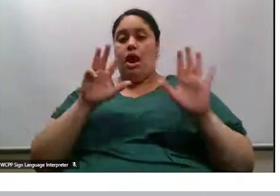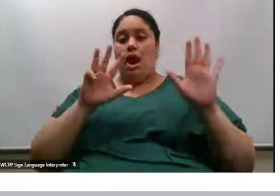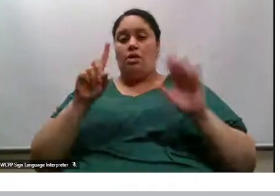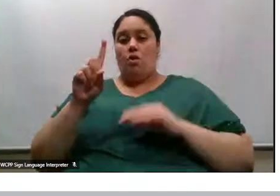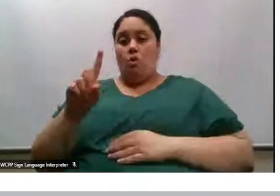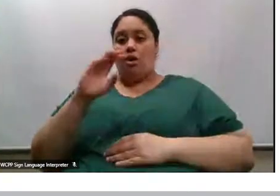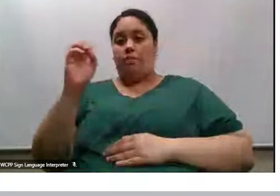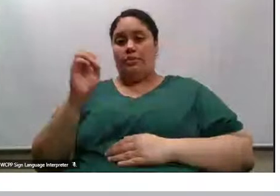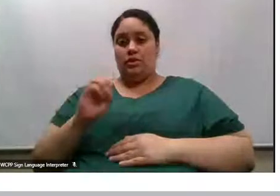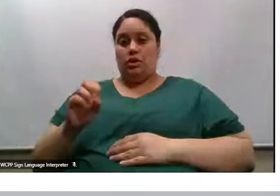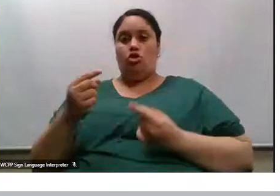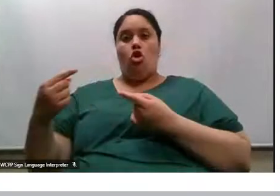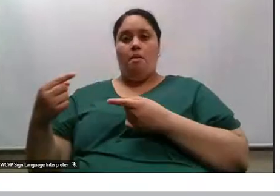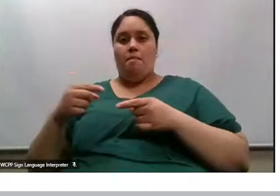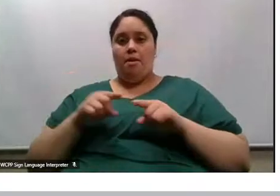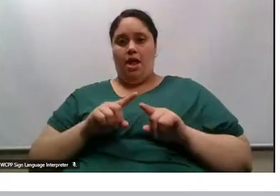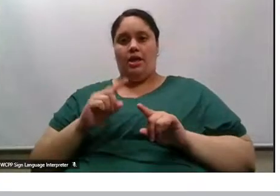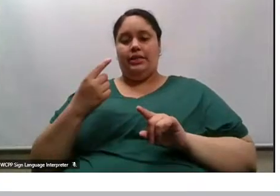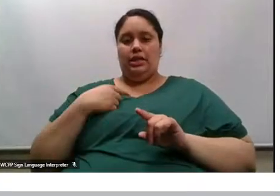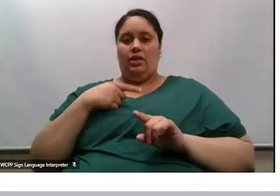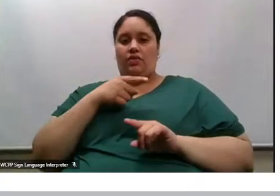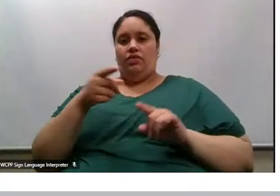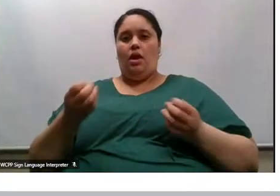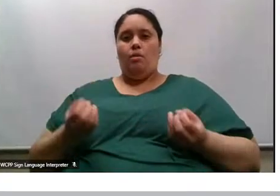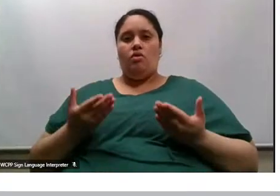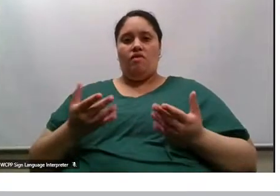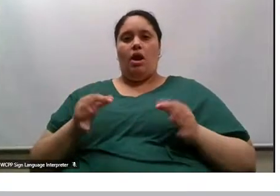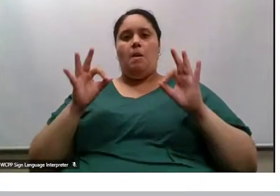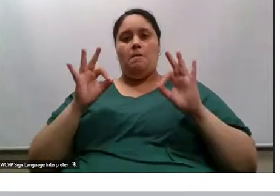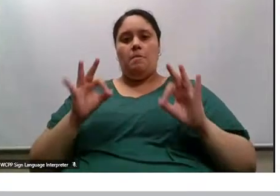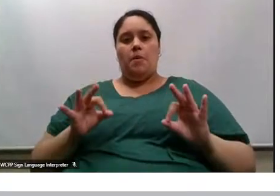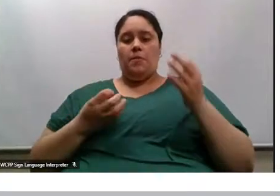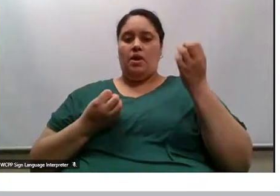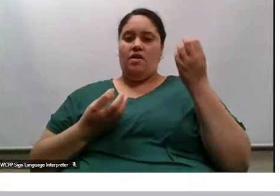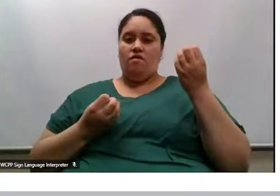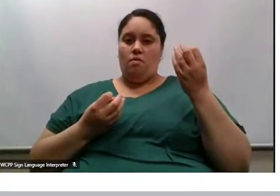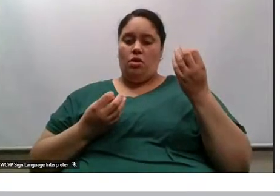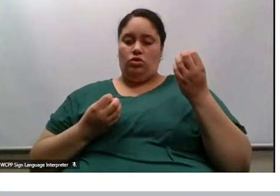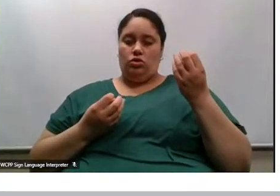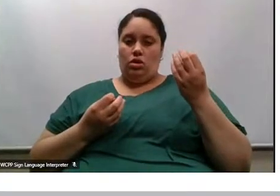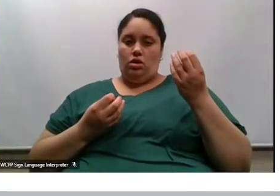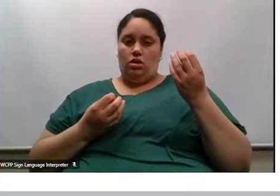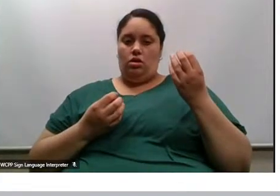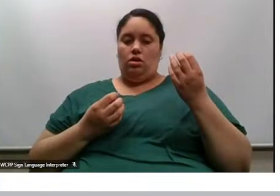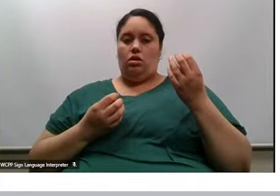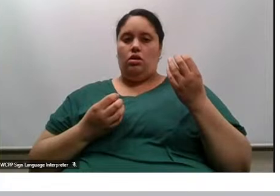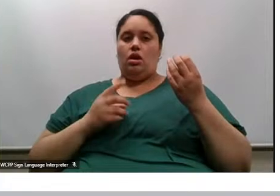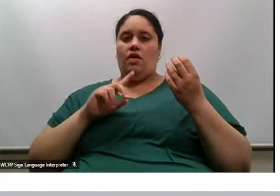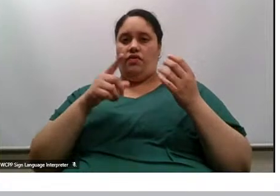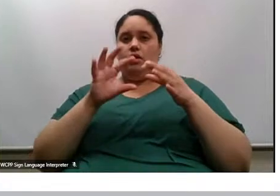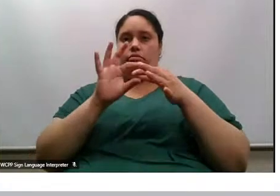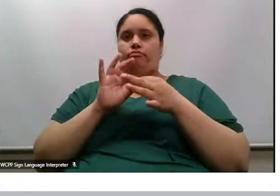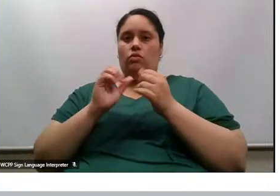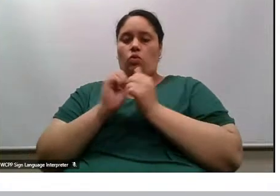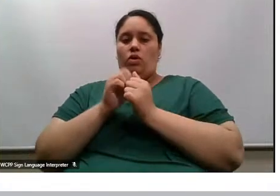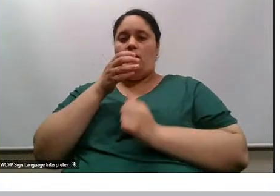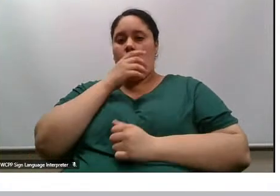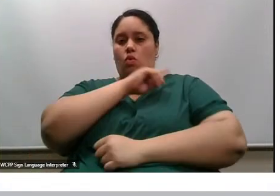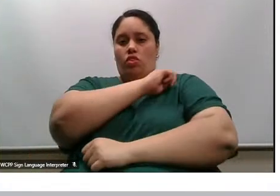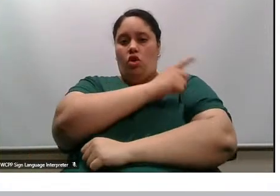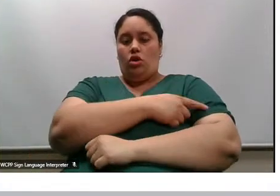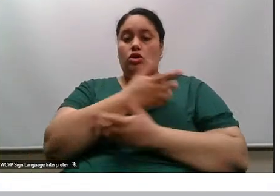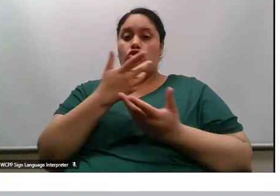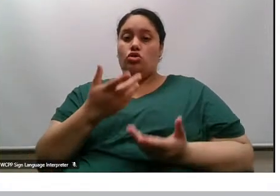complied by providing the relevant information and then engaging the liquor authority. So